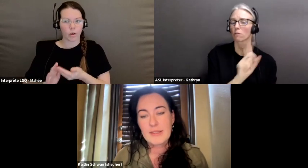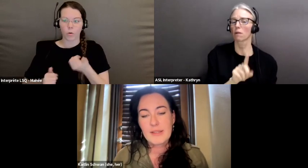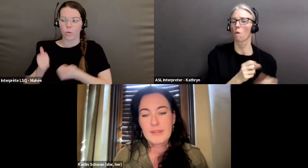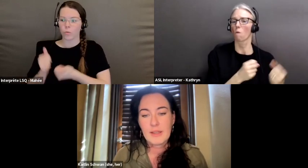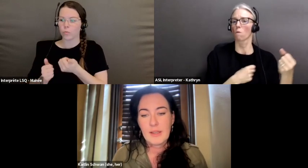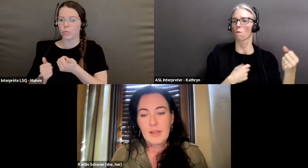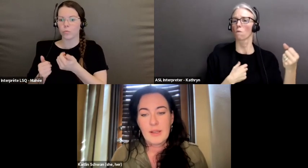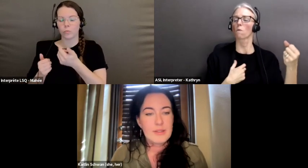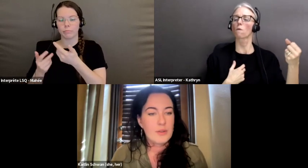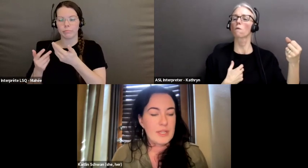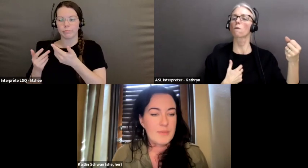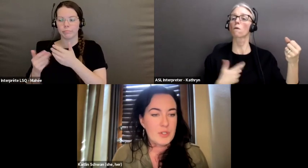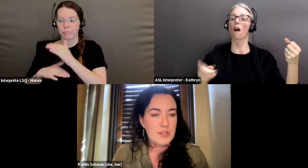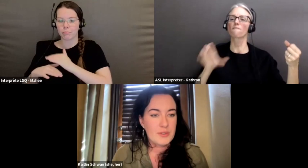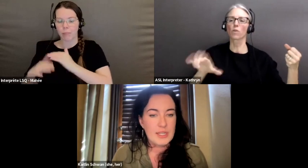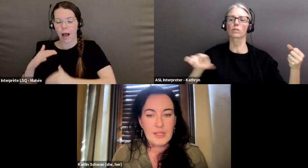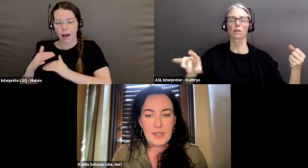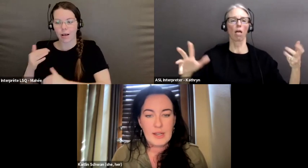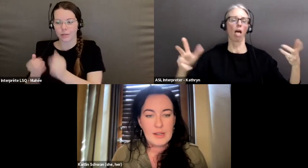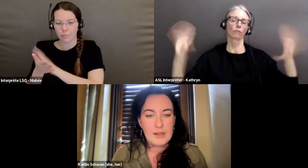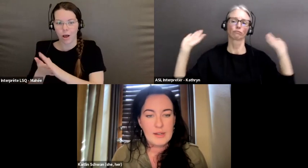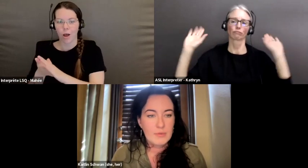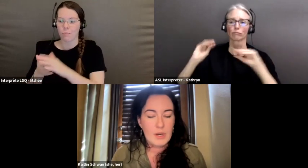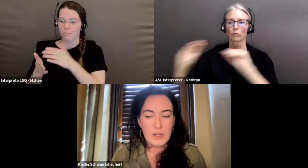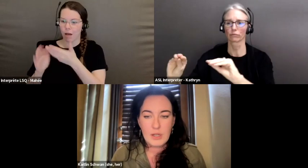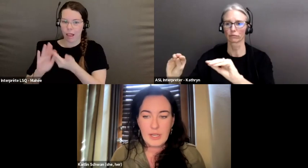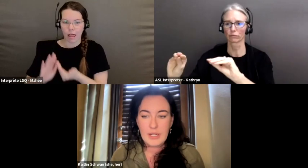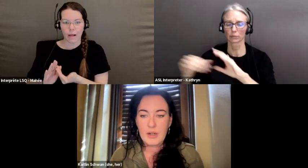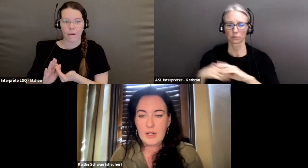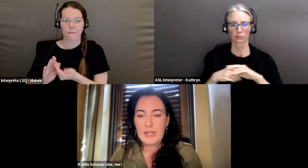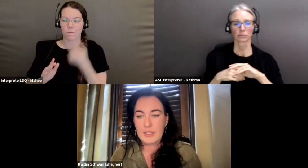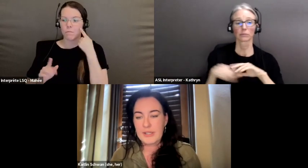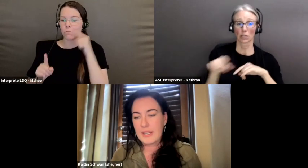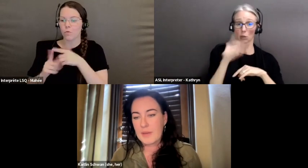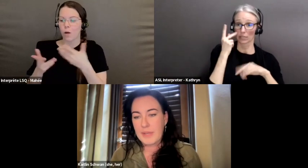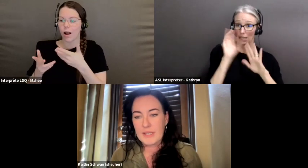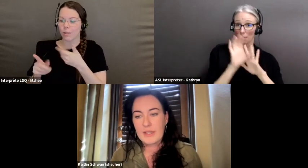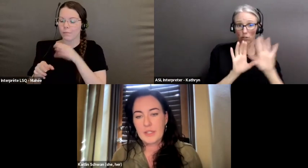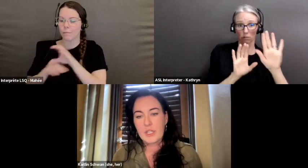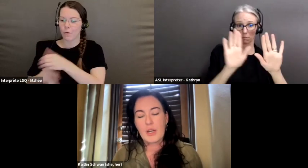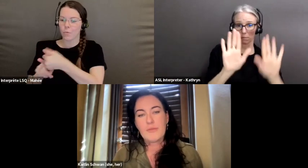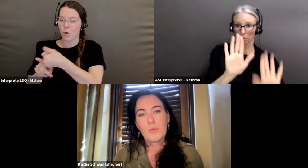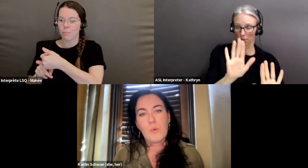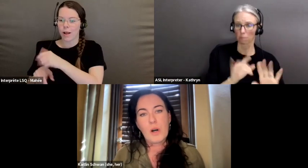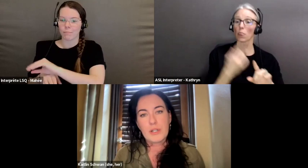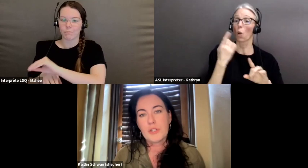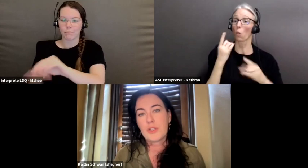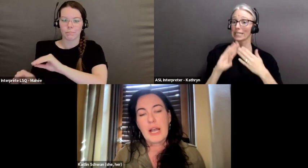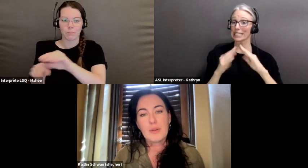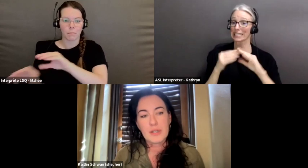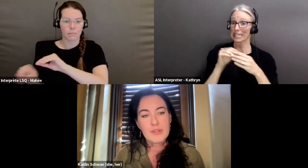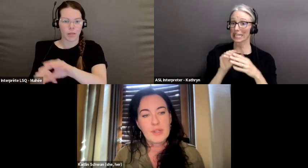some cases. So the images you see here are actually a city in BC that shut off water